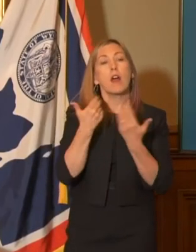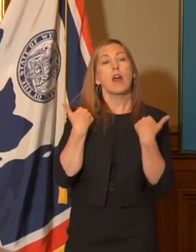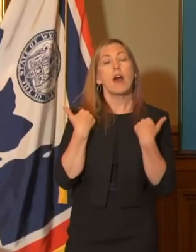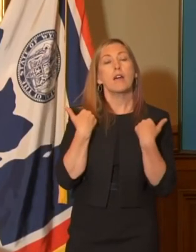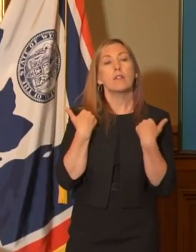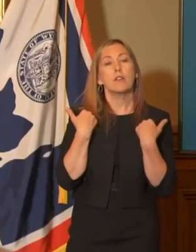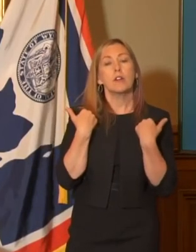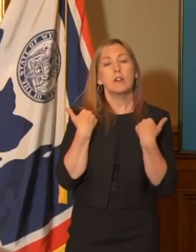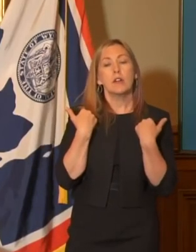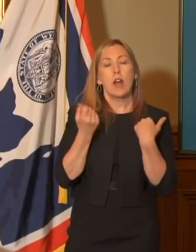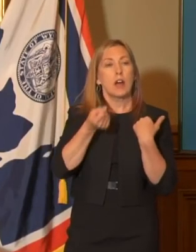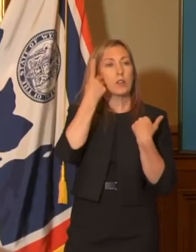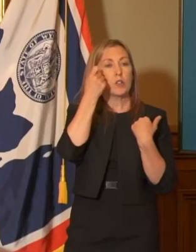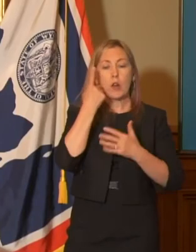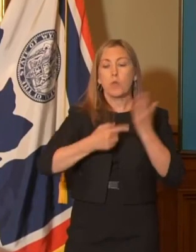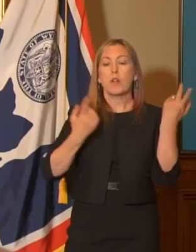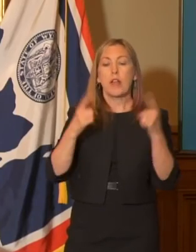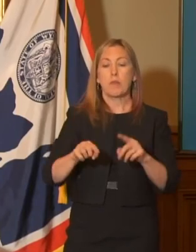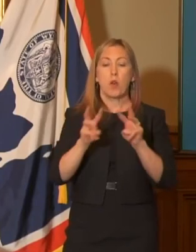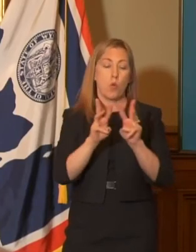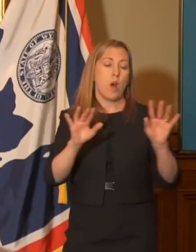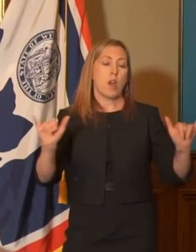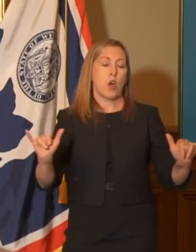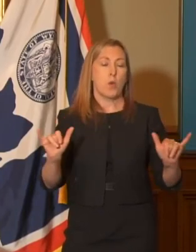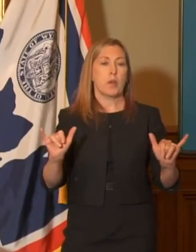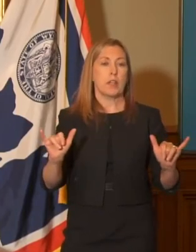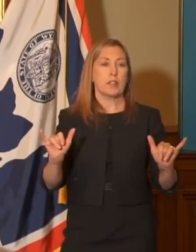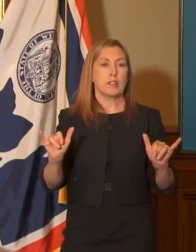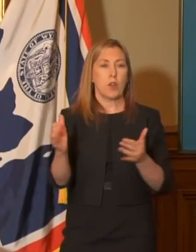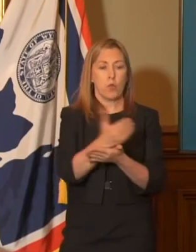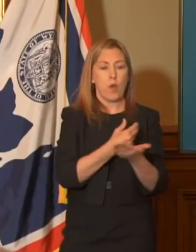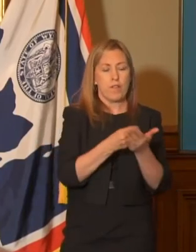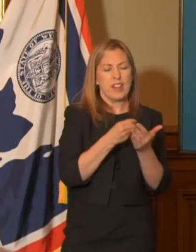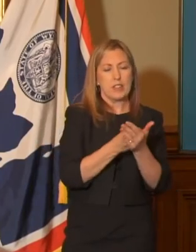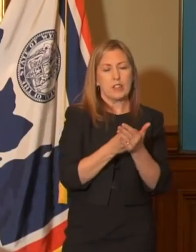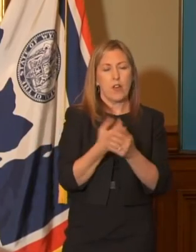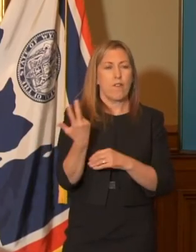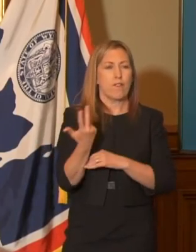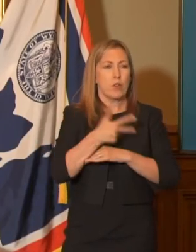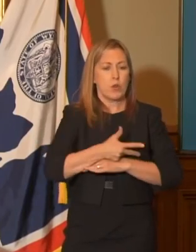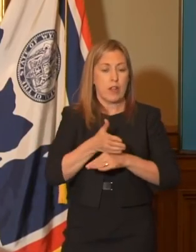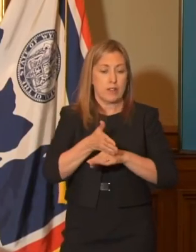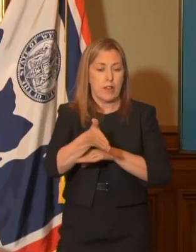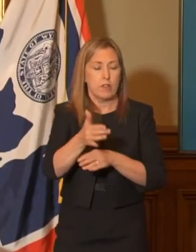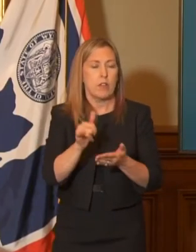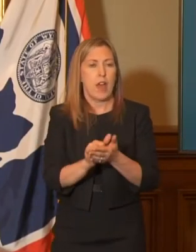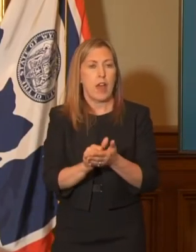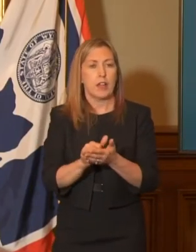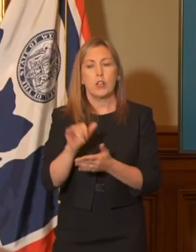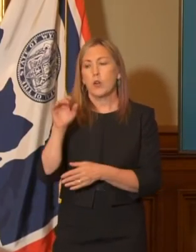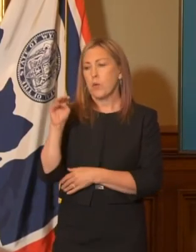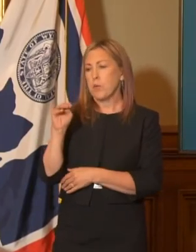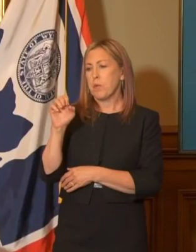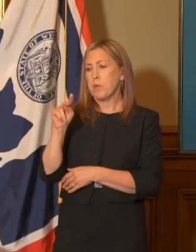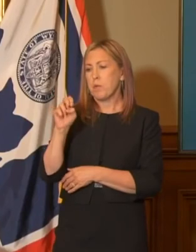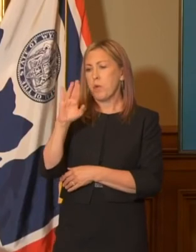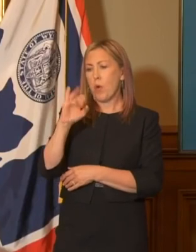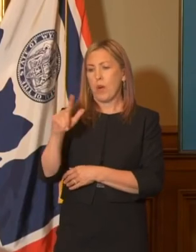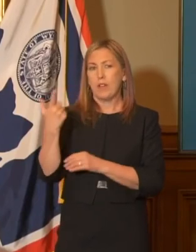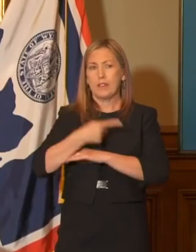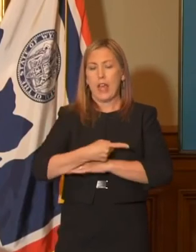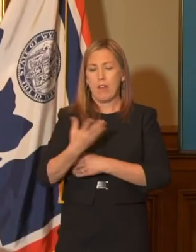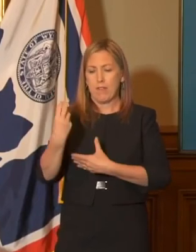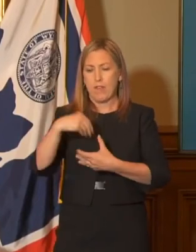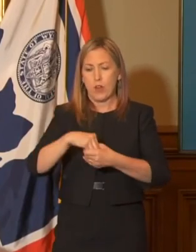Wyoming's revenues until a few days after that. Of course, Memorial Day, et cetera, falls into that.